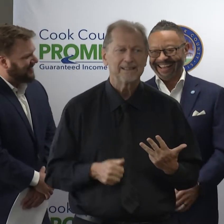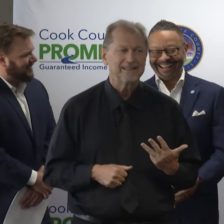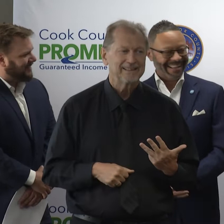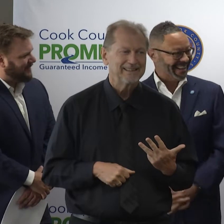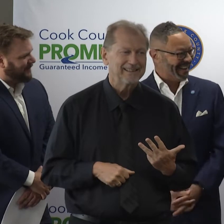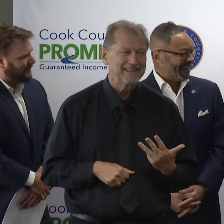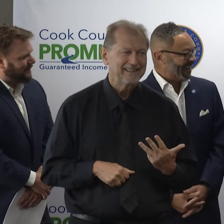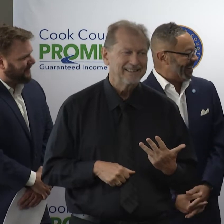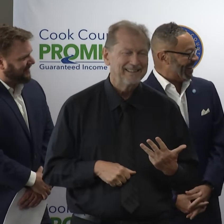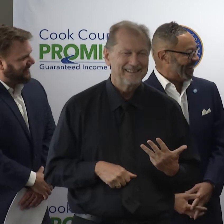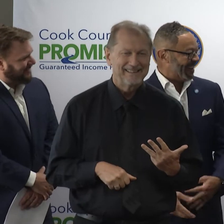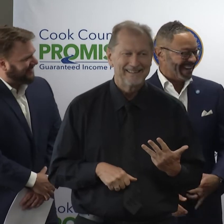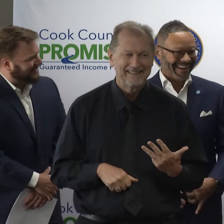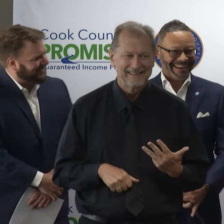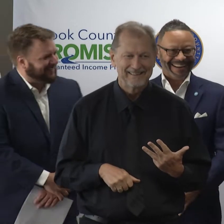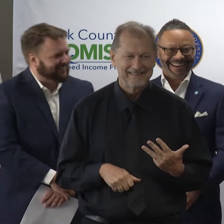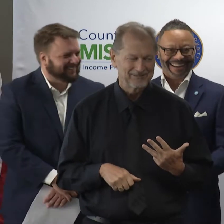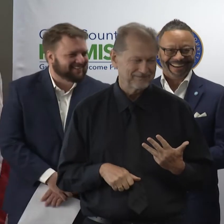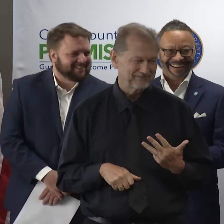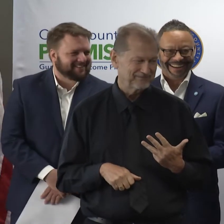Hey. It's pronounced like the country,